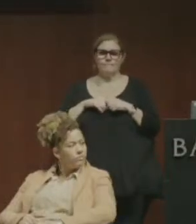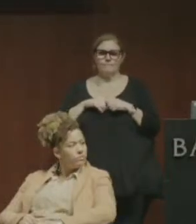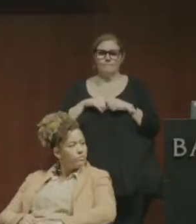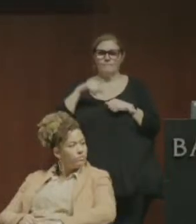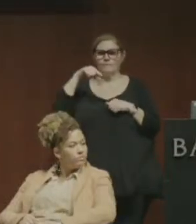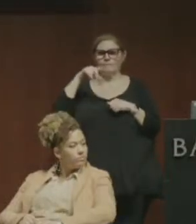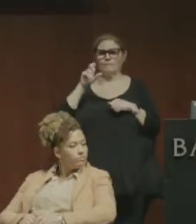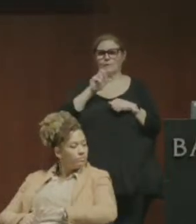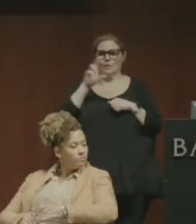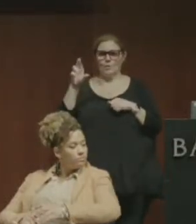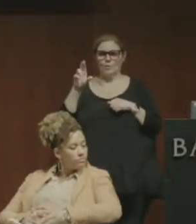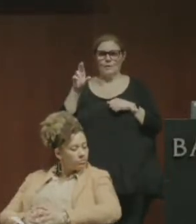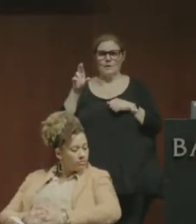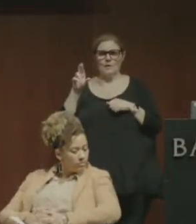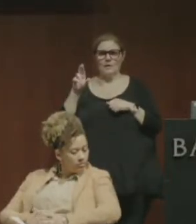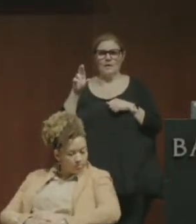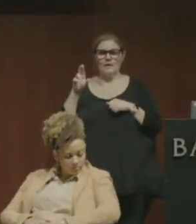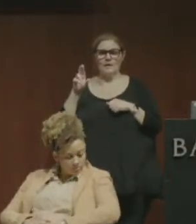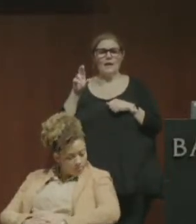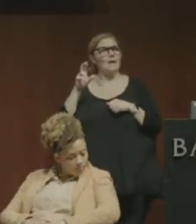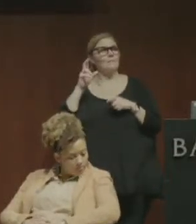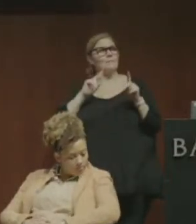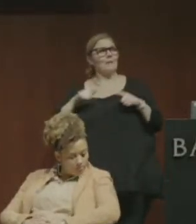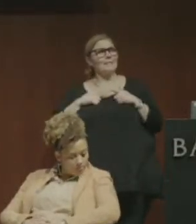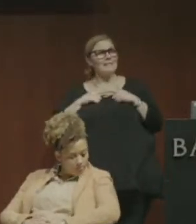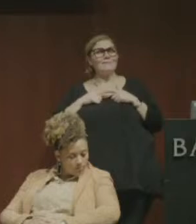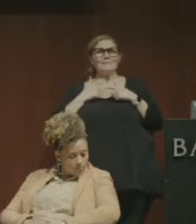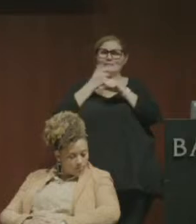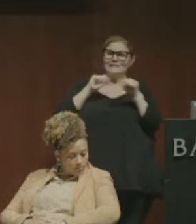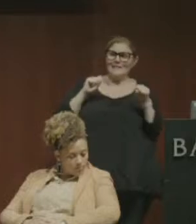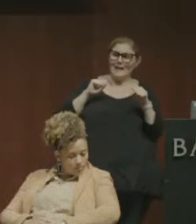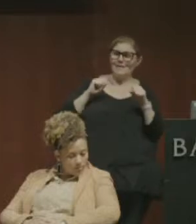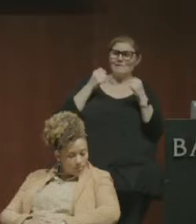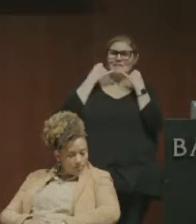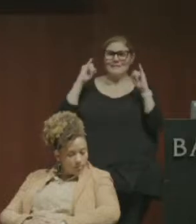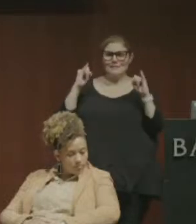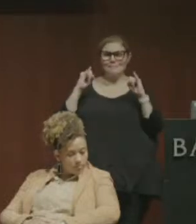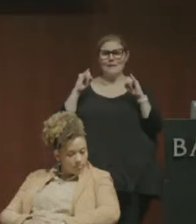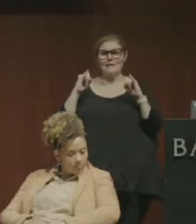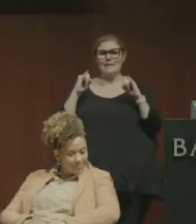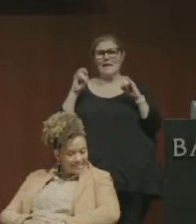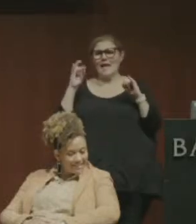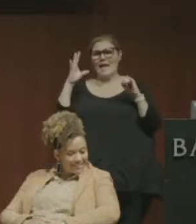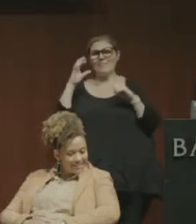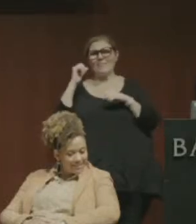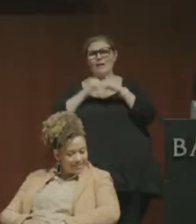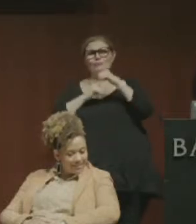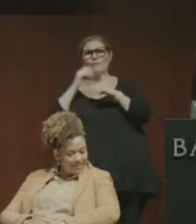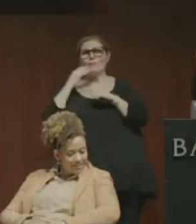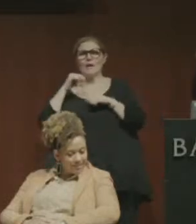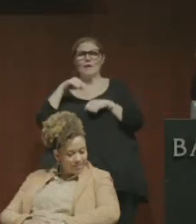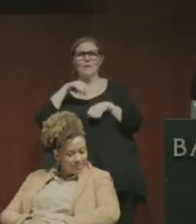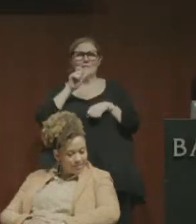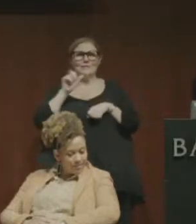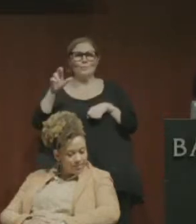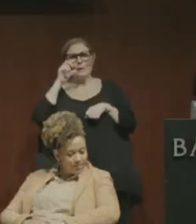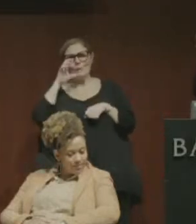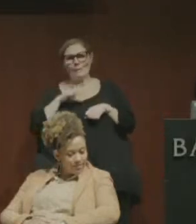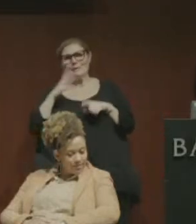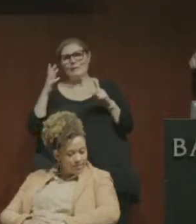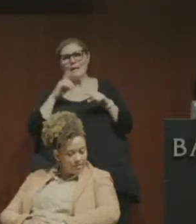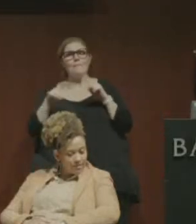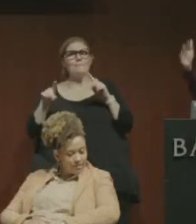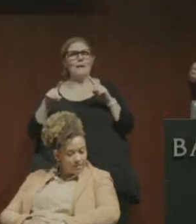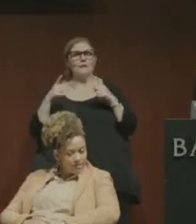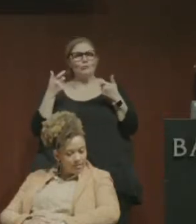Queer people and women's inability to live freely, safely, and solvently in the Caribbean, and I hate that construction, because obviously there are queer women, right? But it's